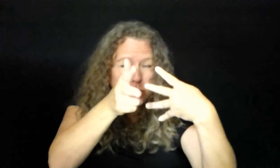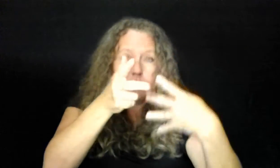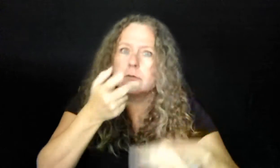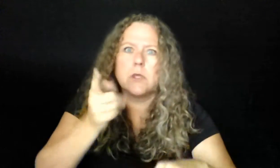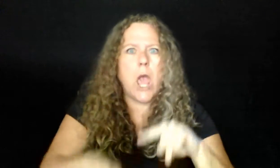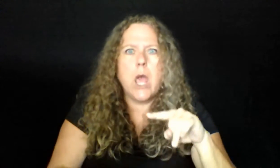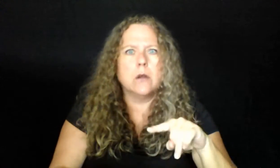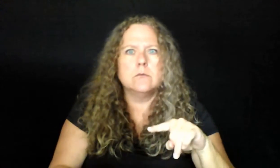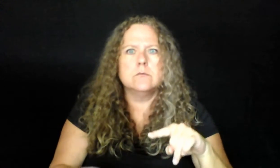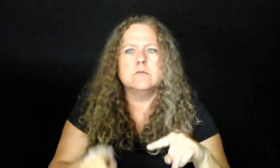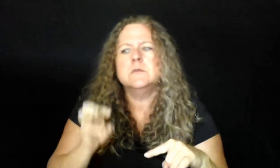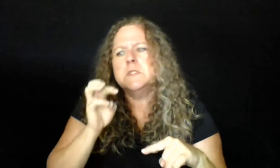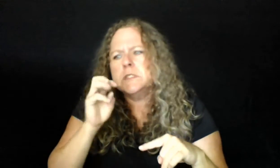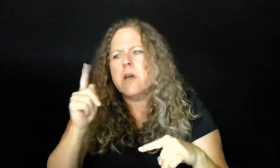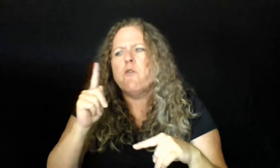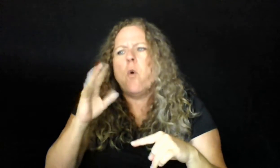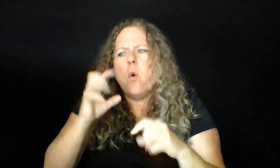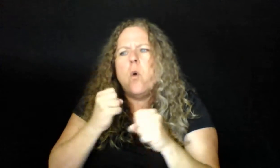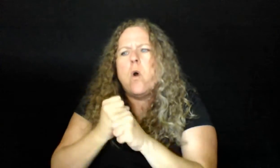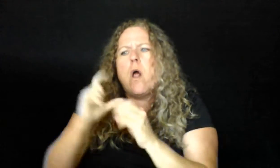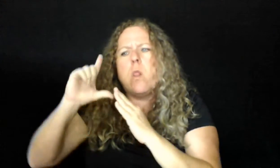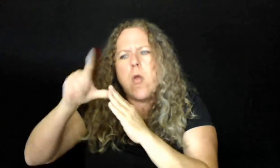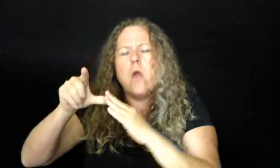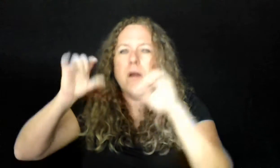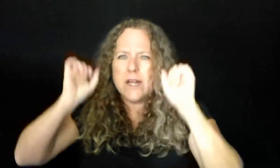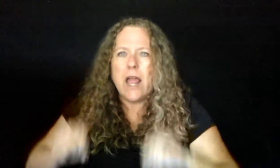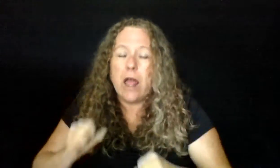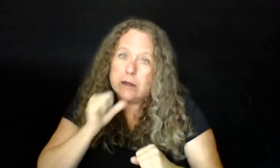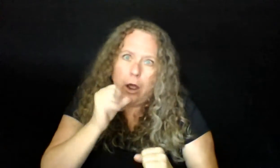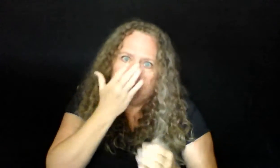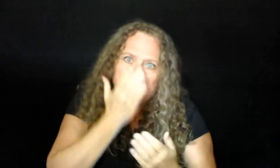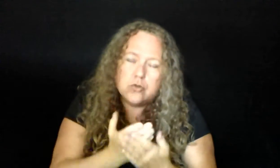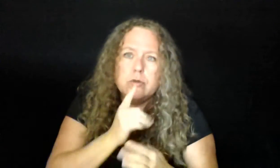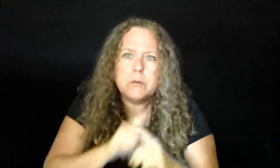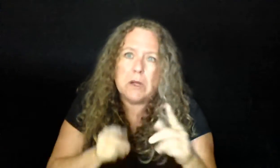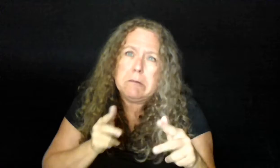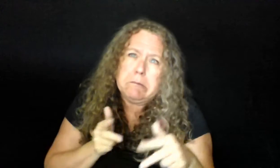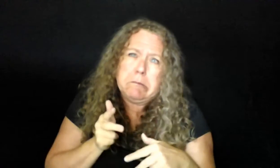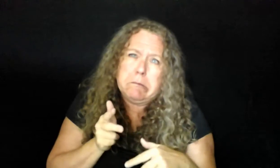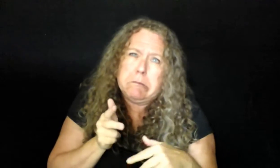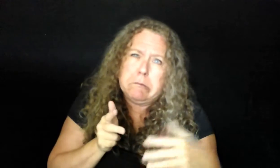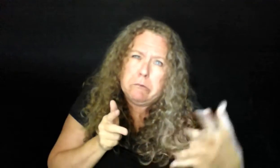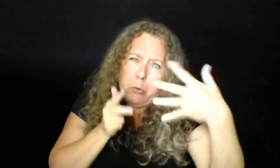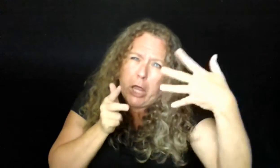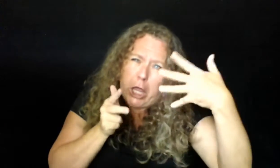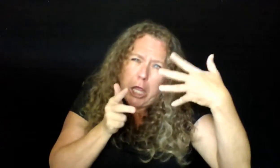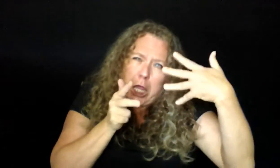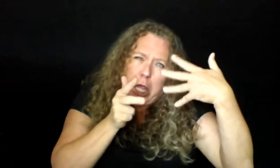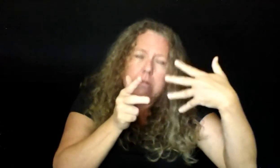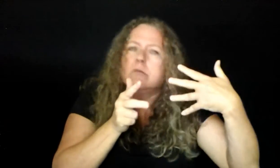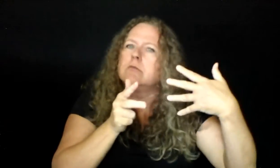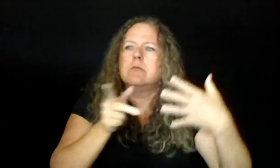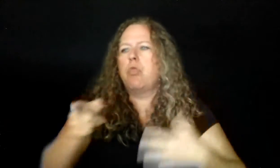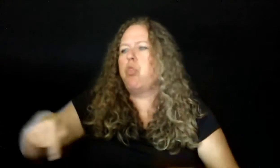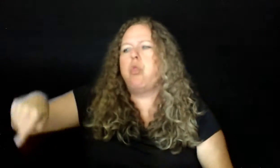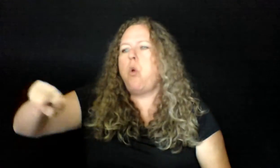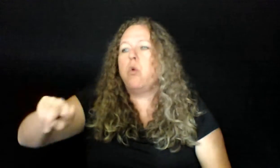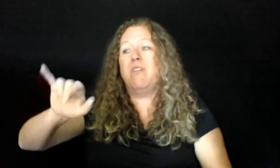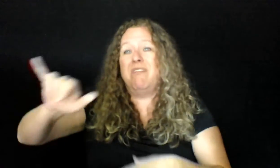do it well, but they can do it. They can go forward in the wind. These ships can't do that. The wind has to be at their back. It's the only way they can sail. They don't have